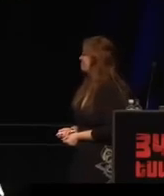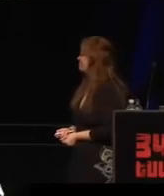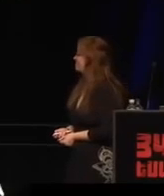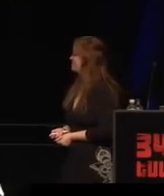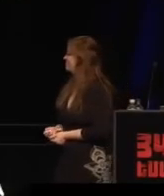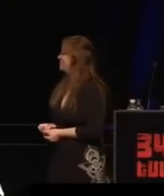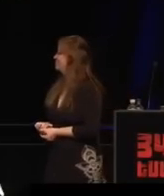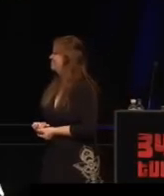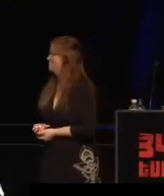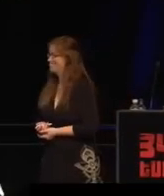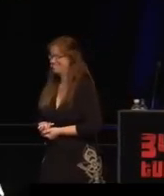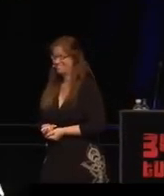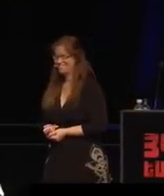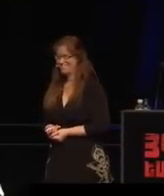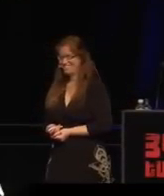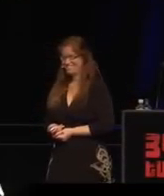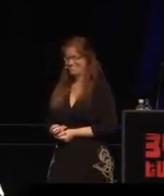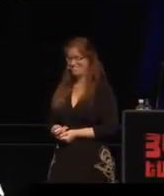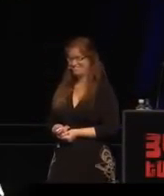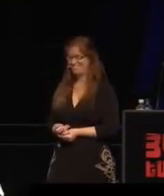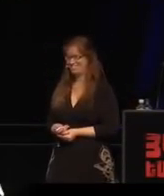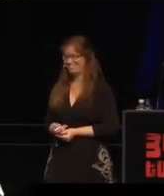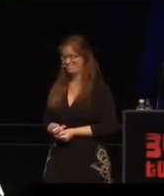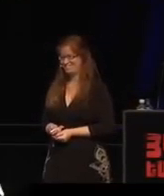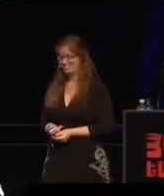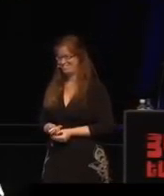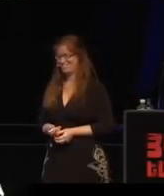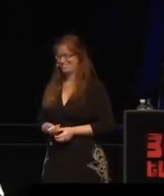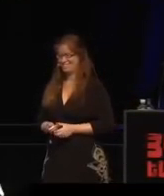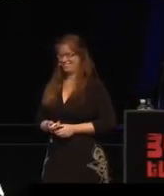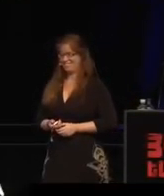section is about sex toys.